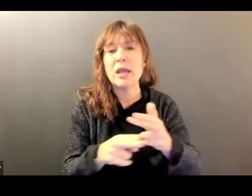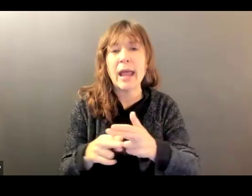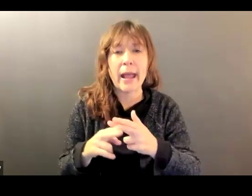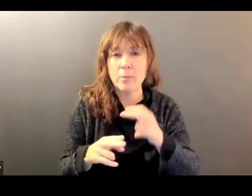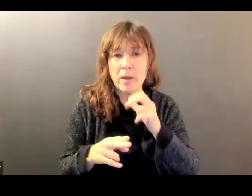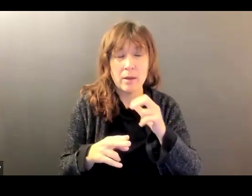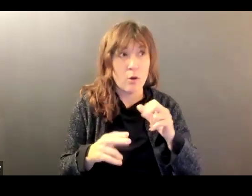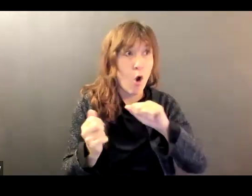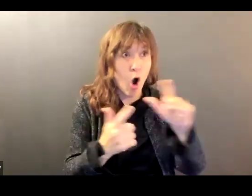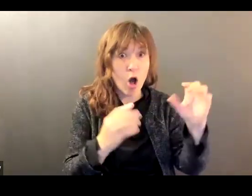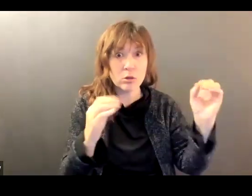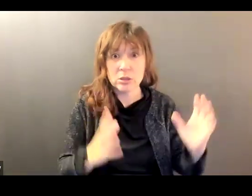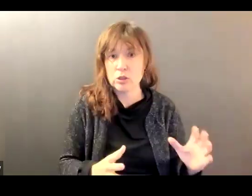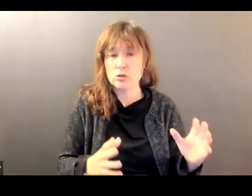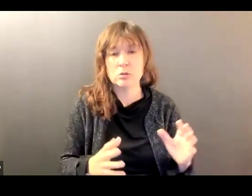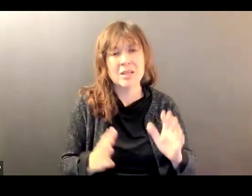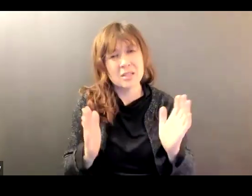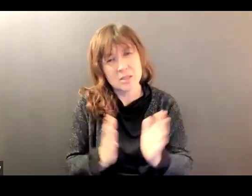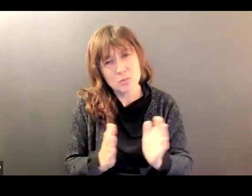Small inclusive schools matter.